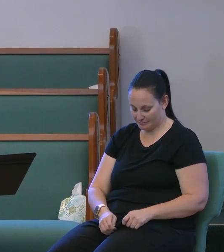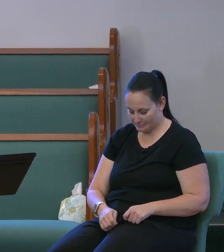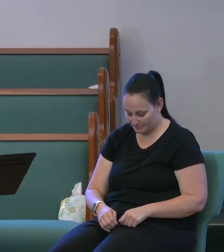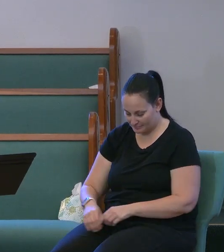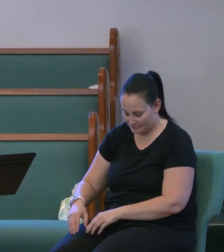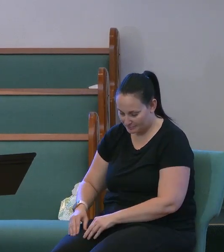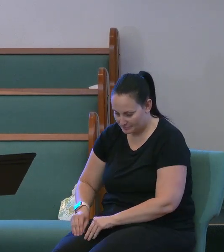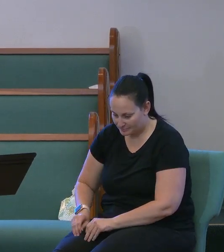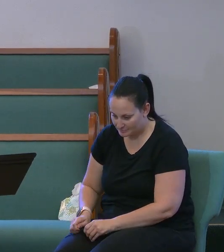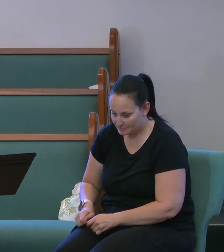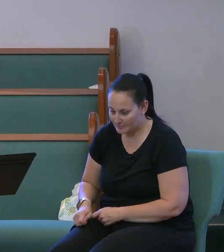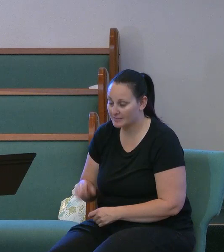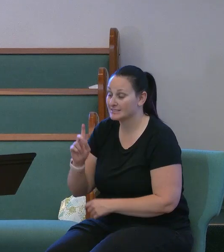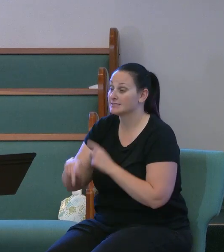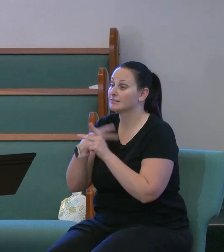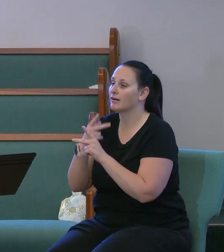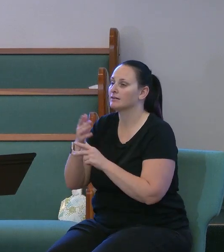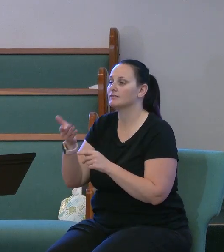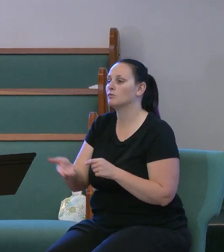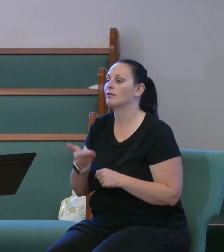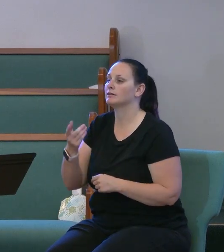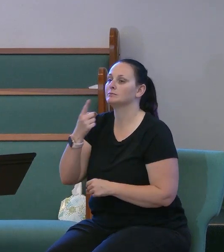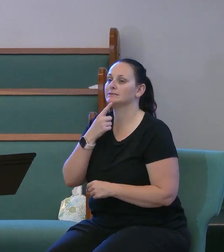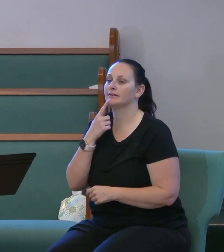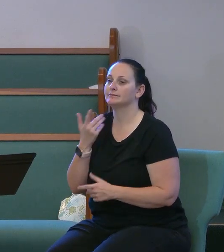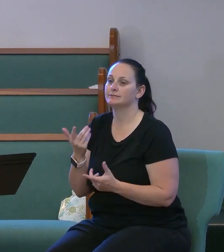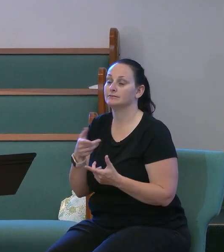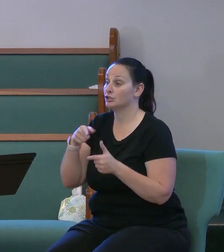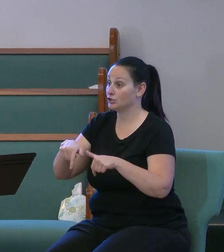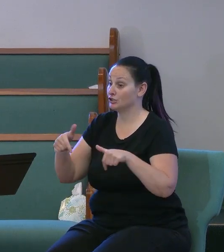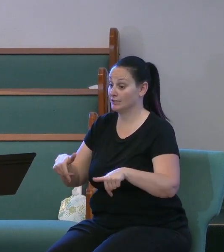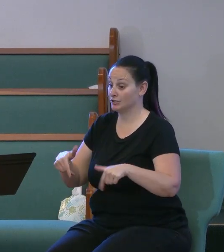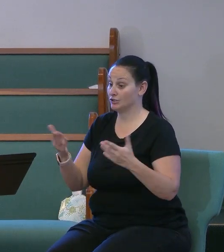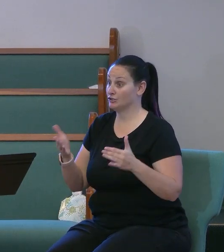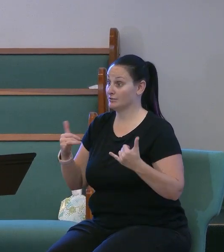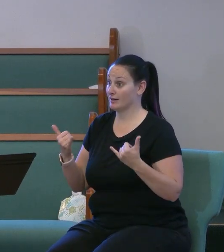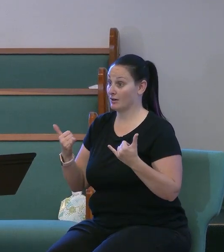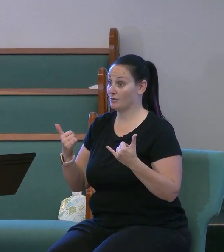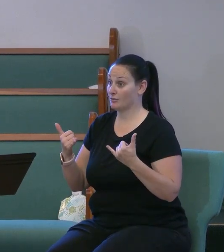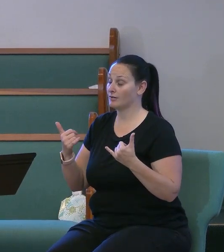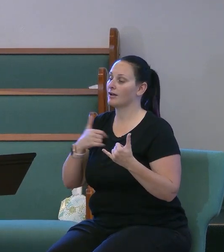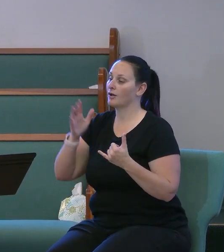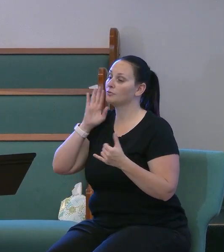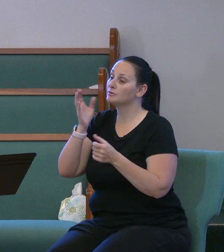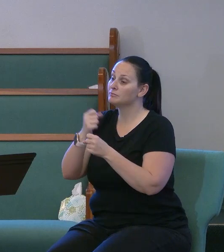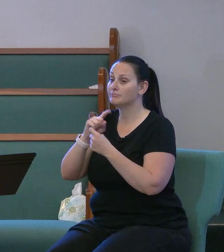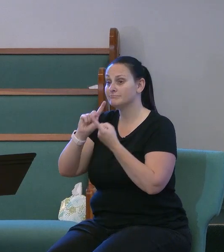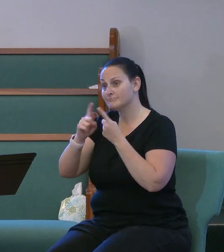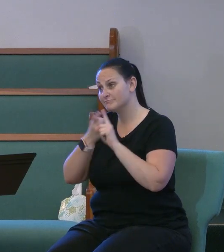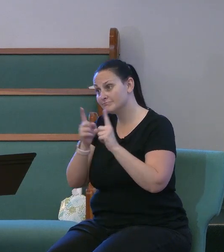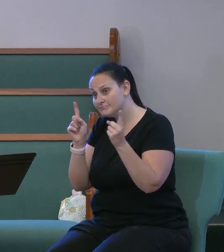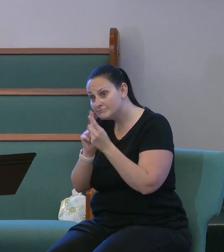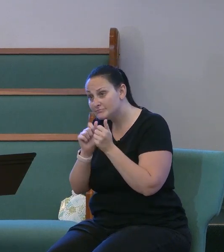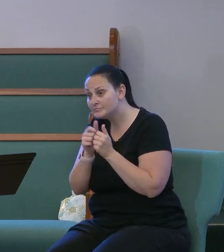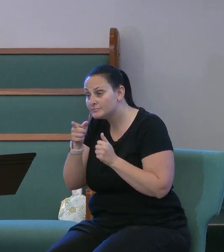This kind of welcome is the welcome that says, you're here now and let me make a friend of you and